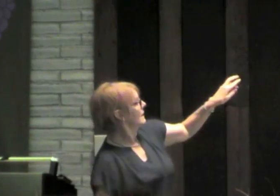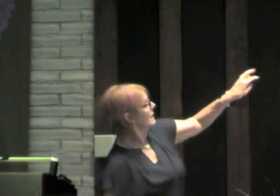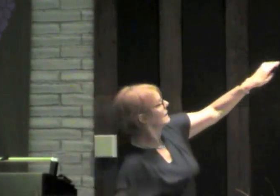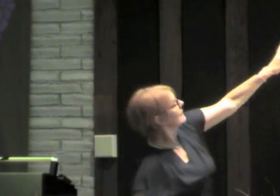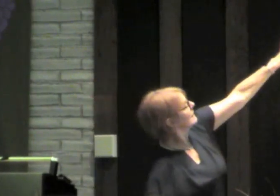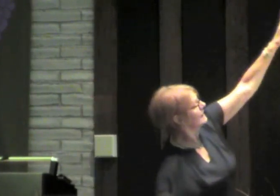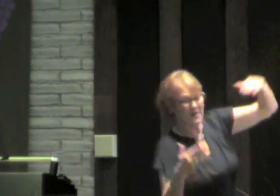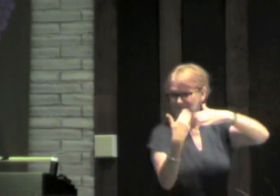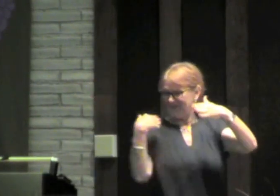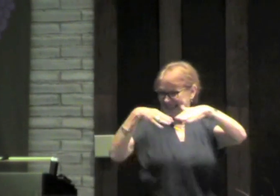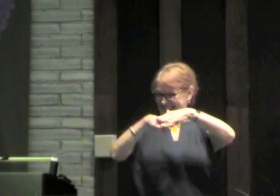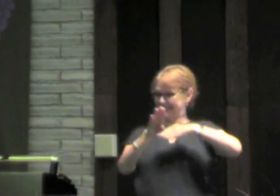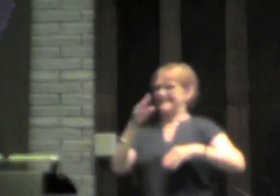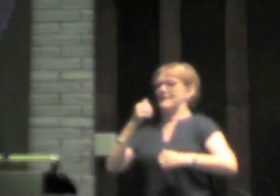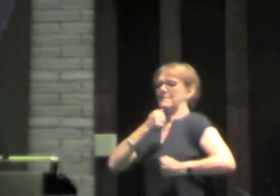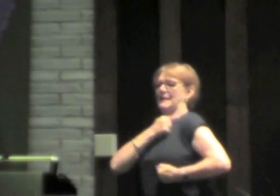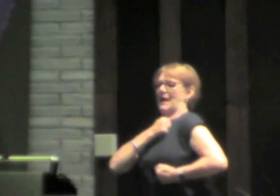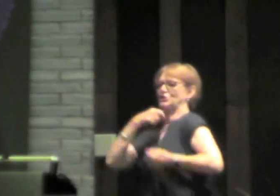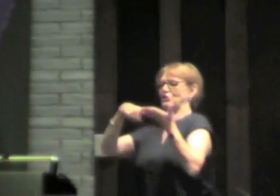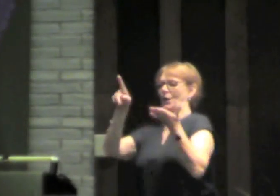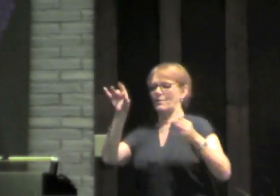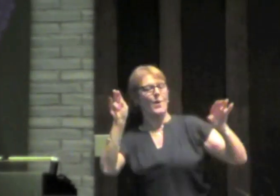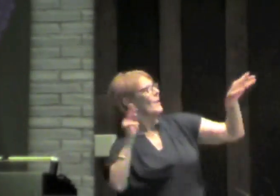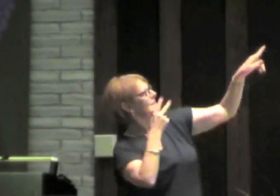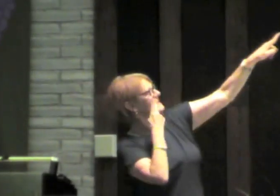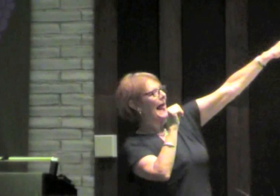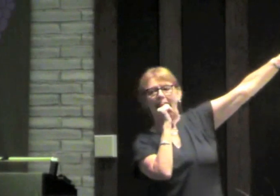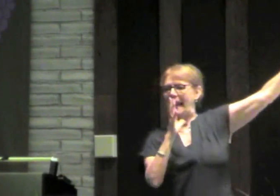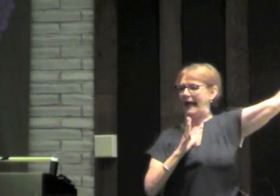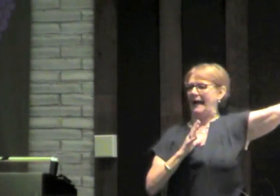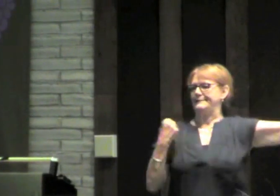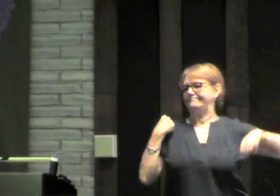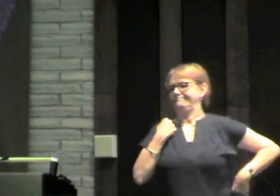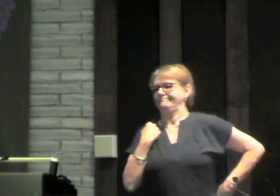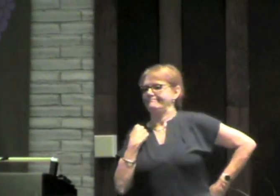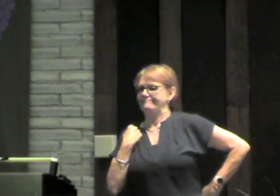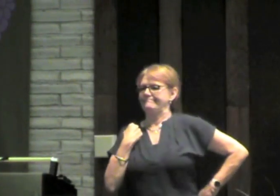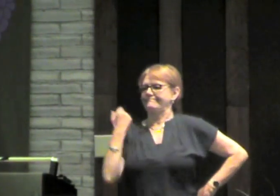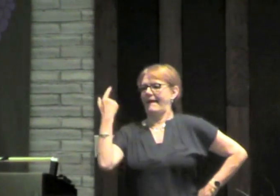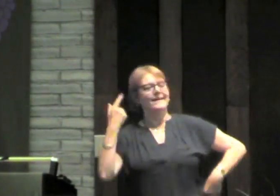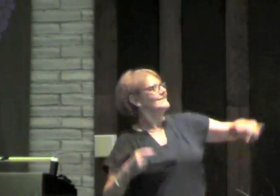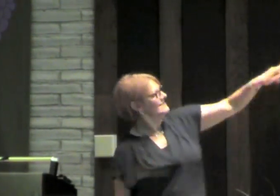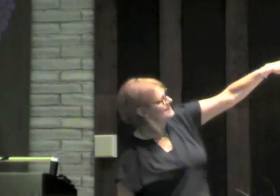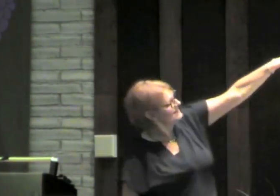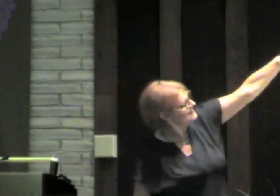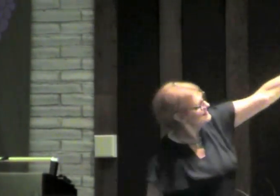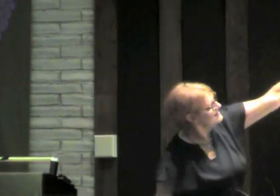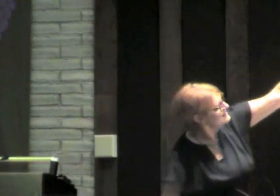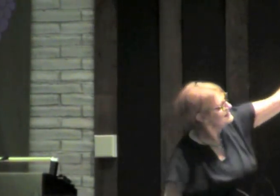And there's the mosque in the background. And you can see there's the military checkpoint with the soldier in his arms